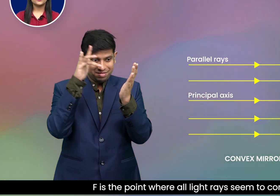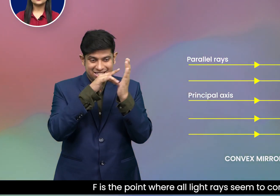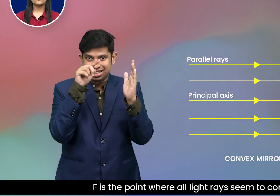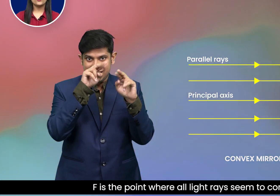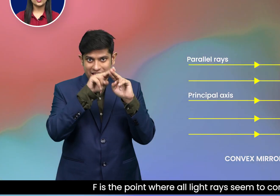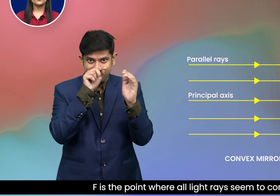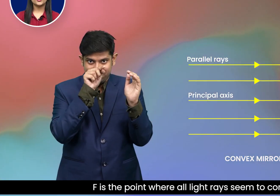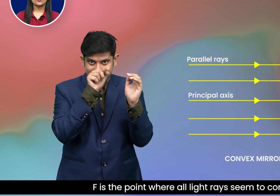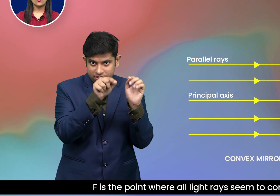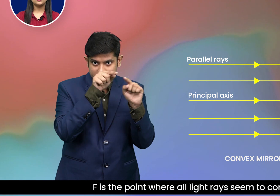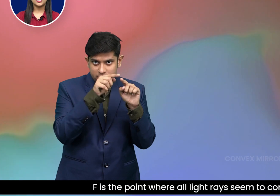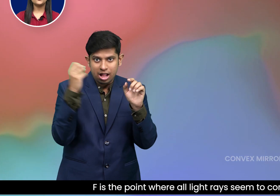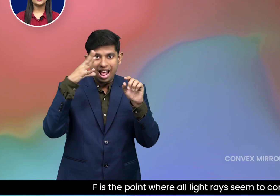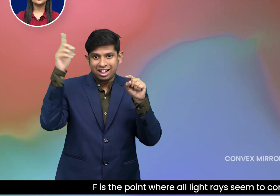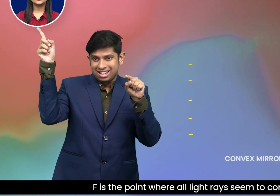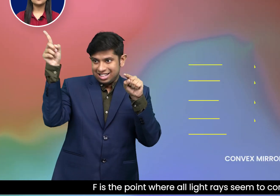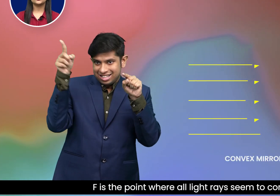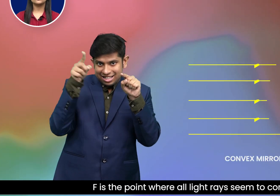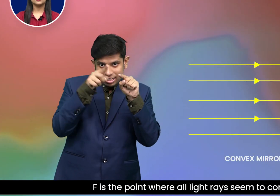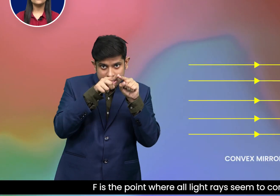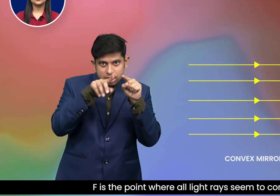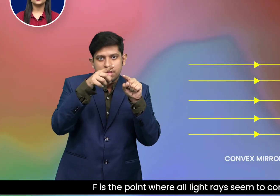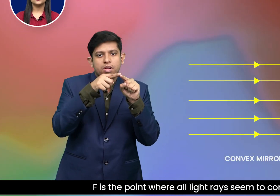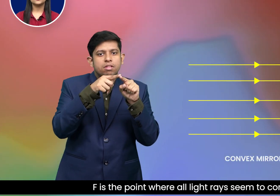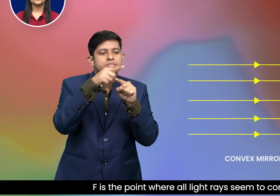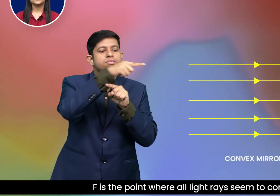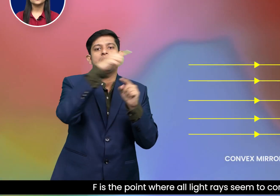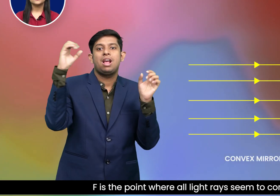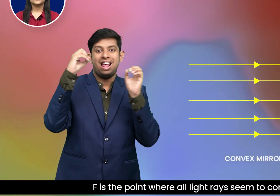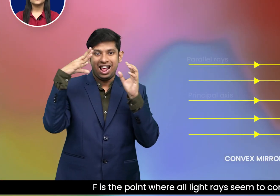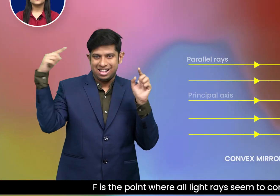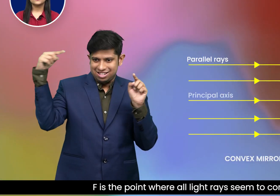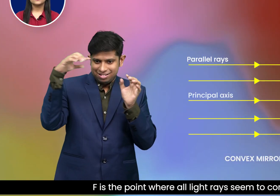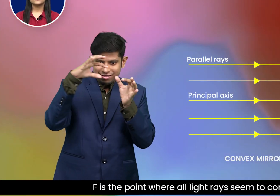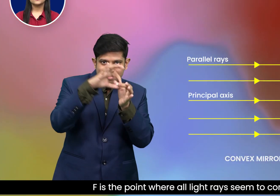F is the point where all light rays seems to converge.